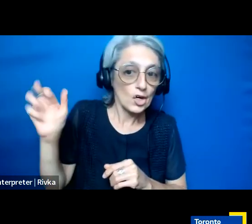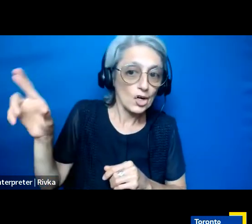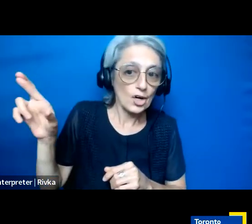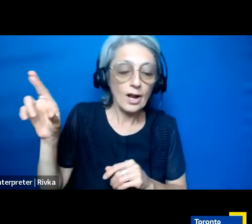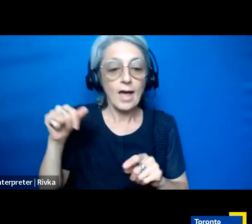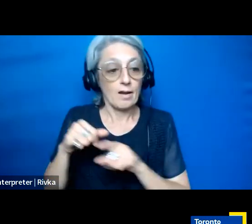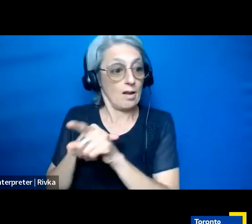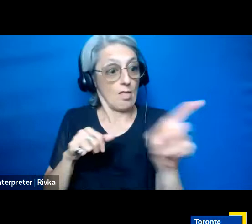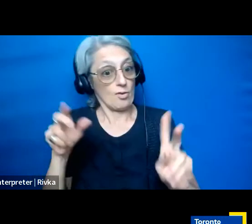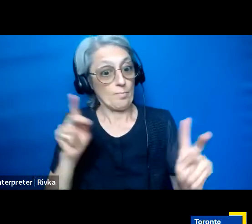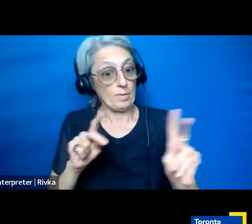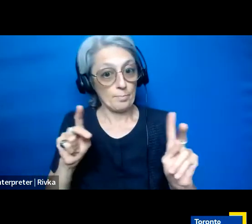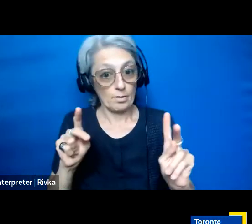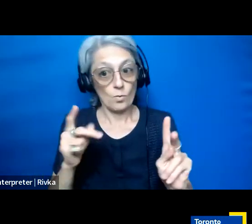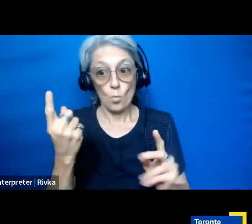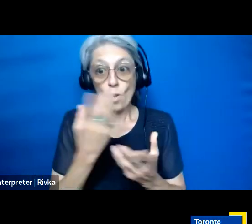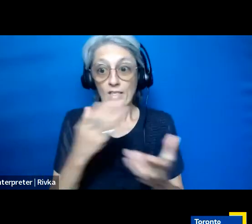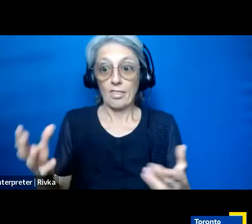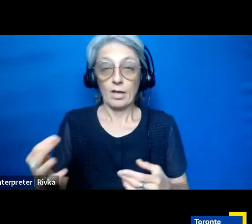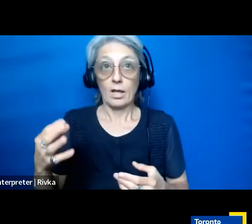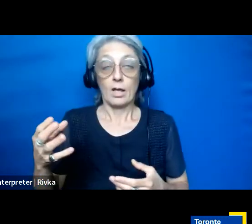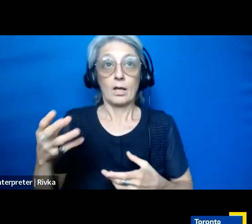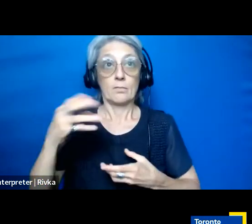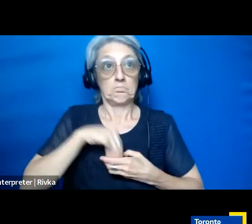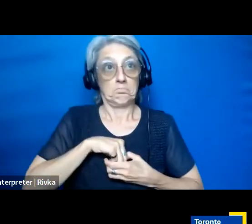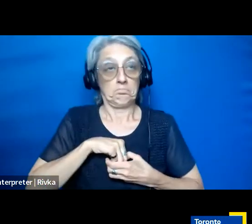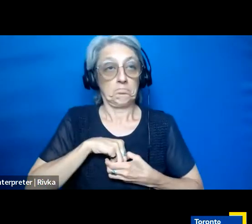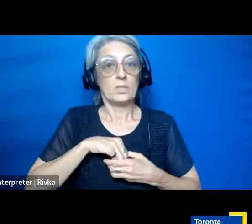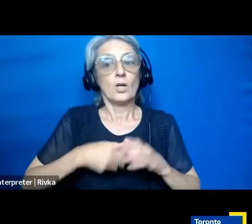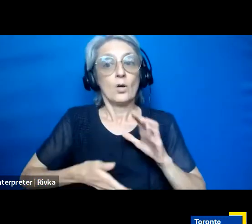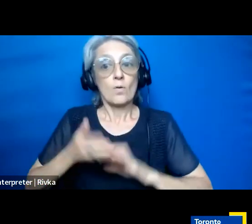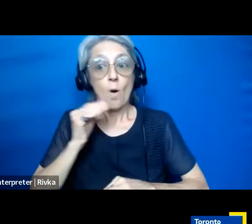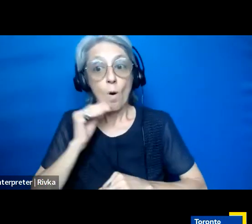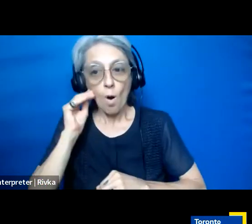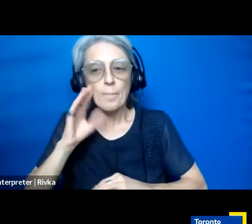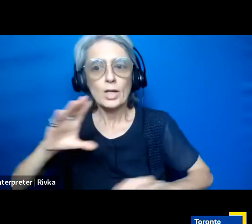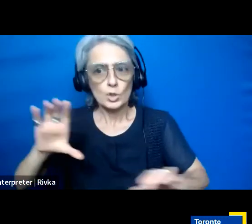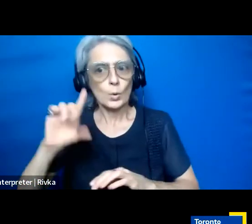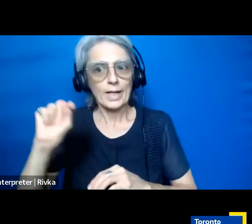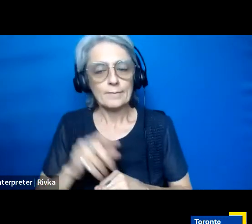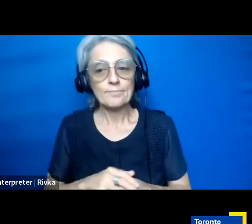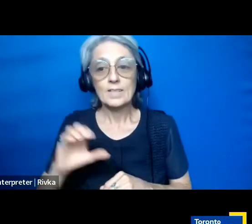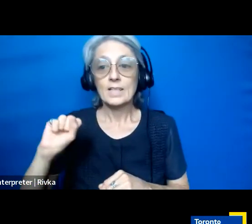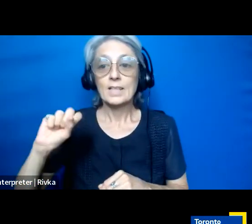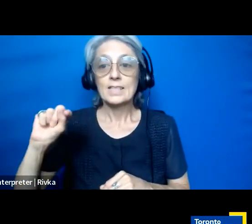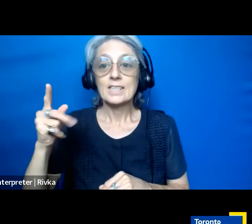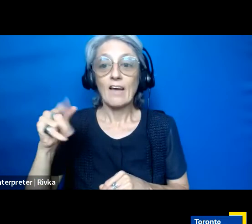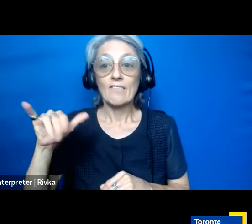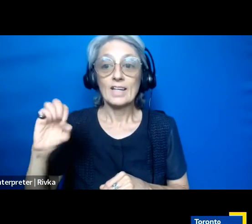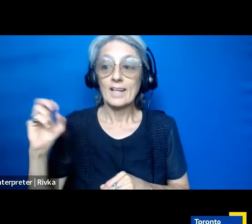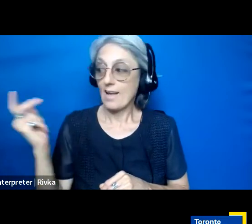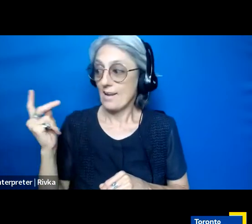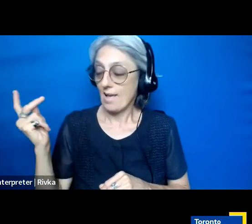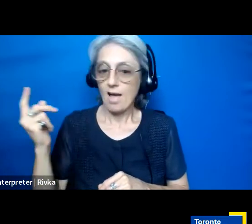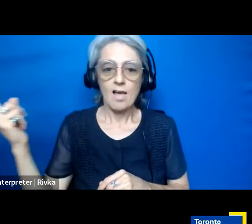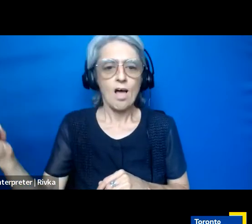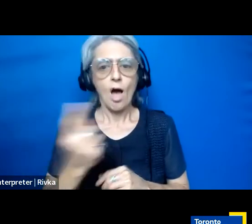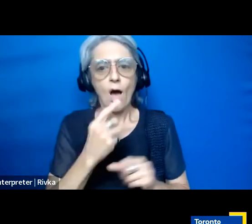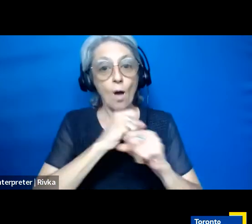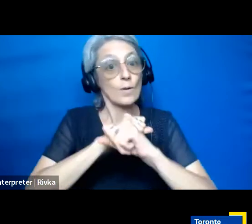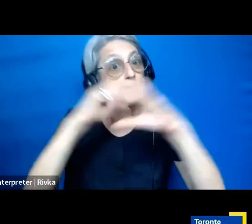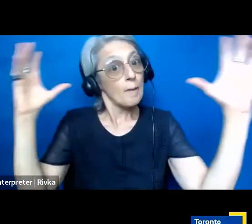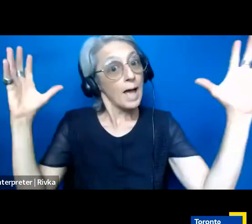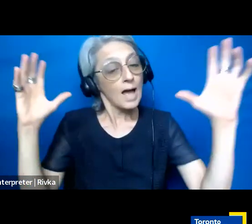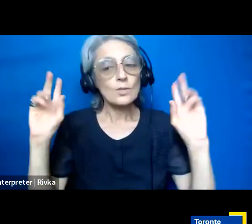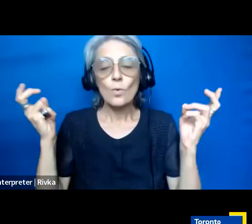home and do it? Because I think what Stephanie and I have always imagined is that thinkers think too much and